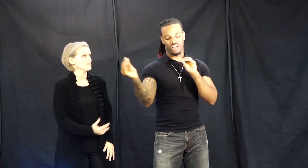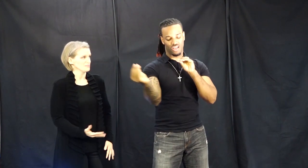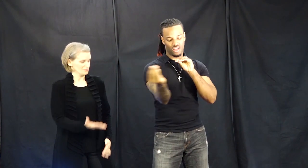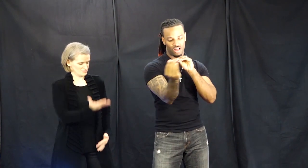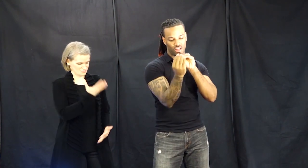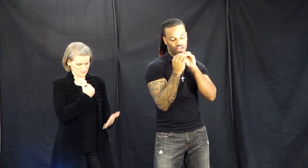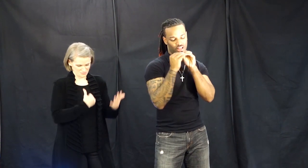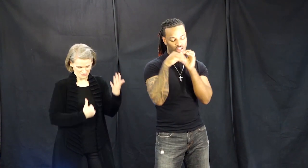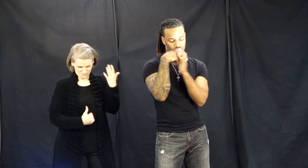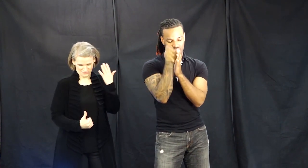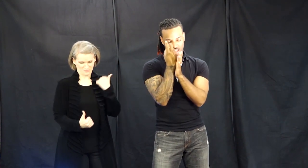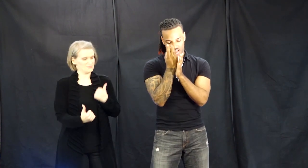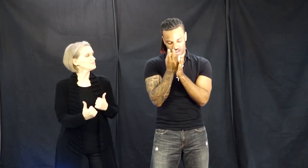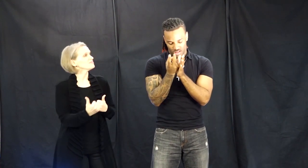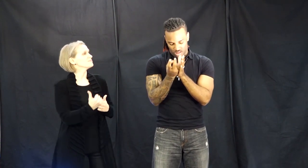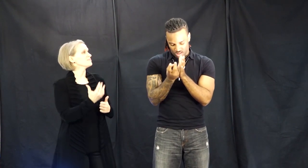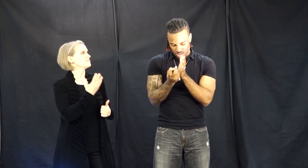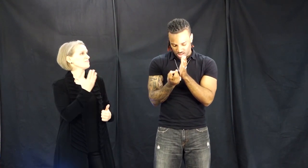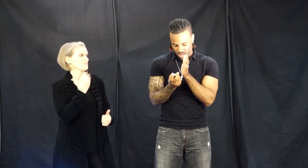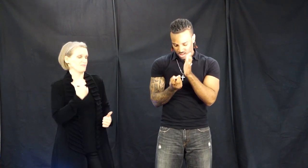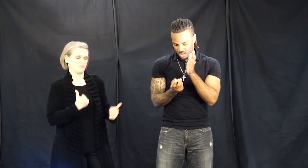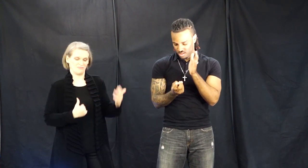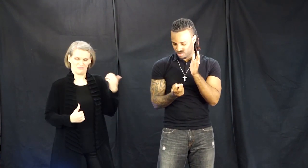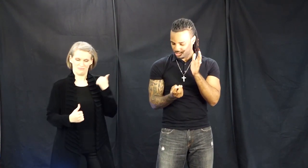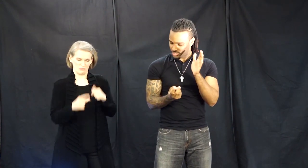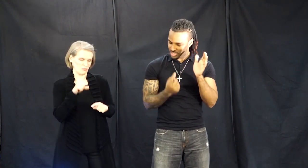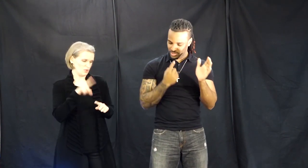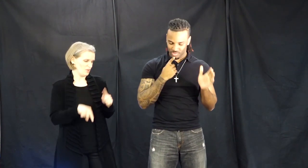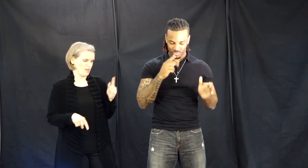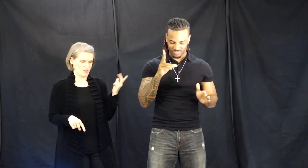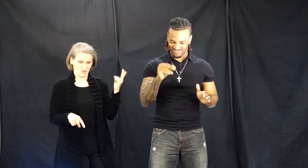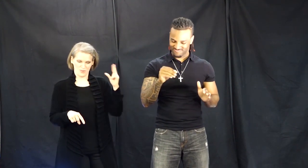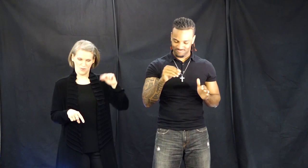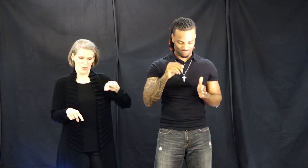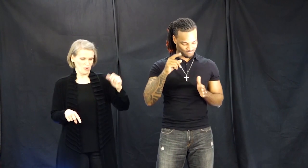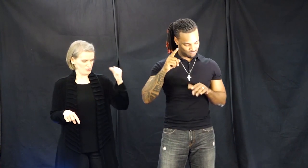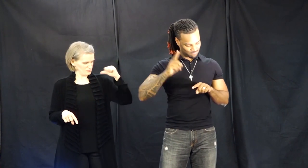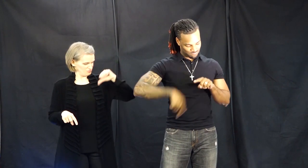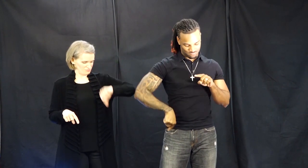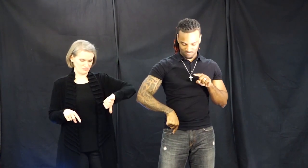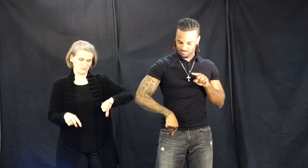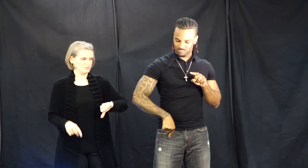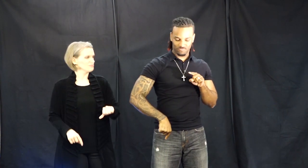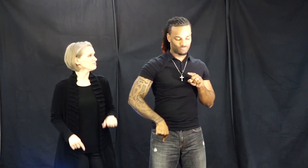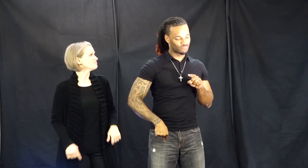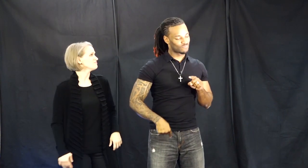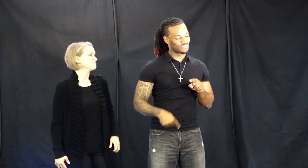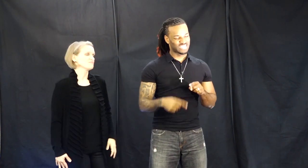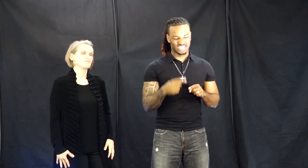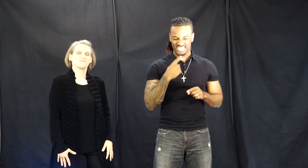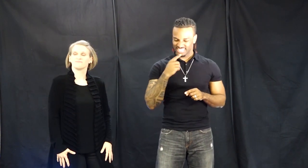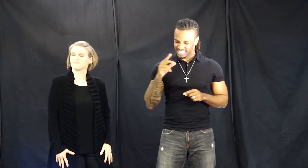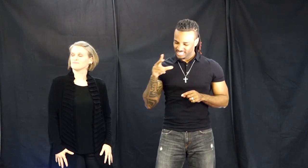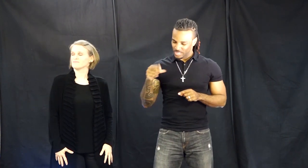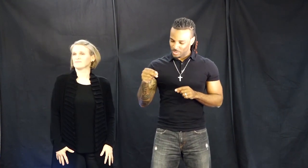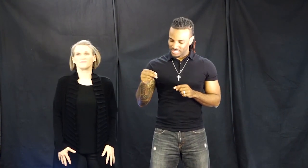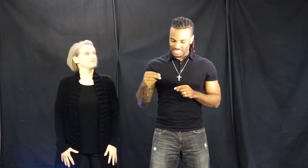mine and I don't say no, no, say no to this. No, no, say no to this.